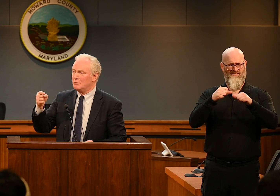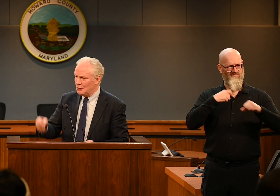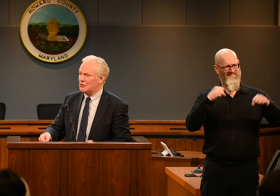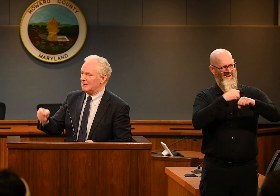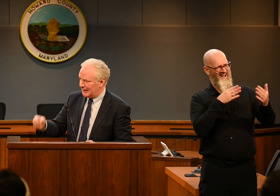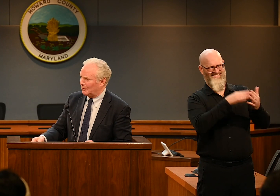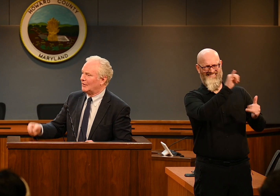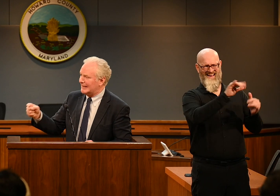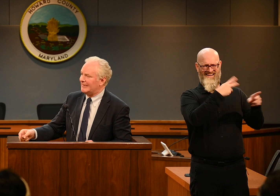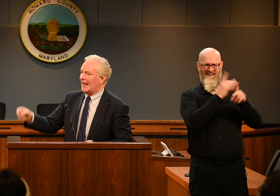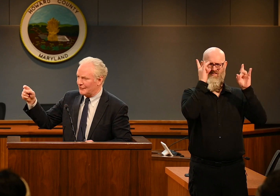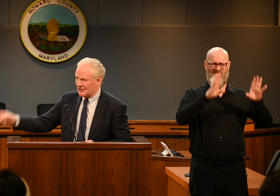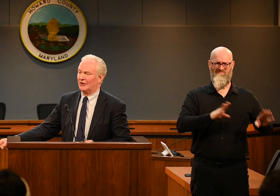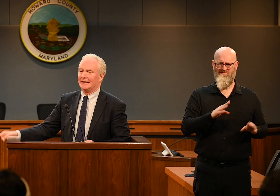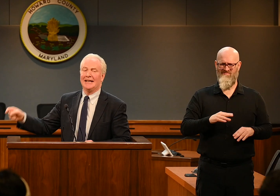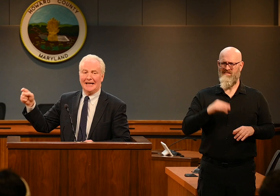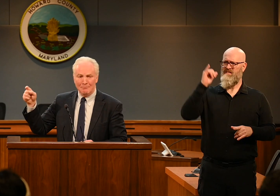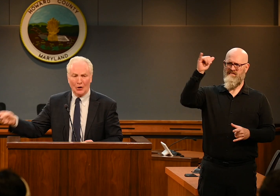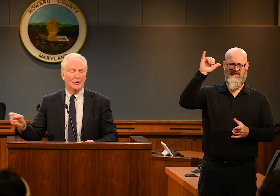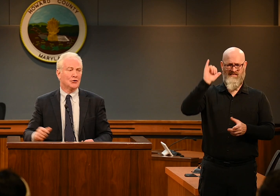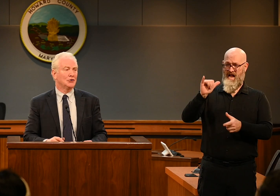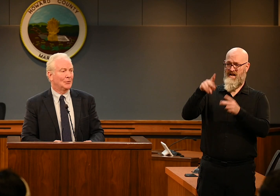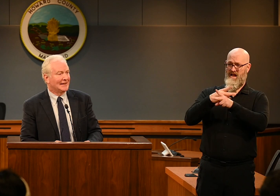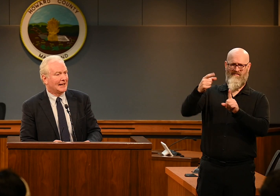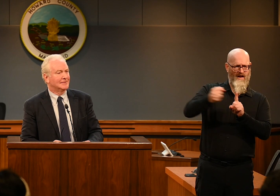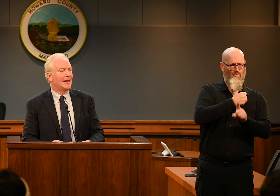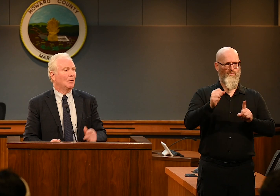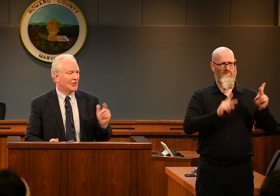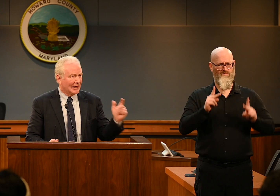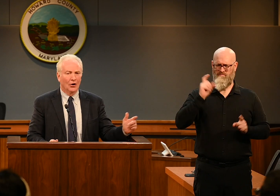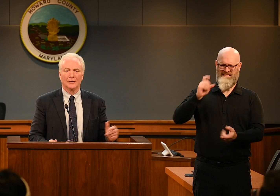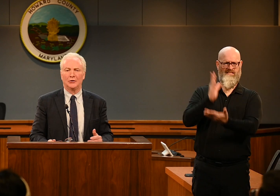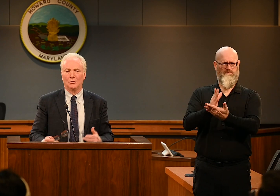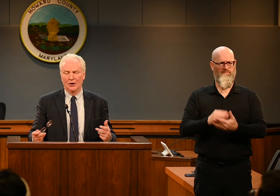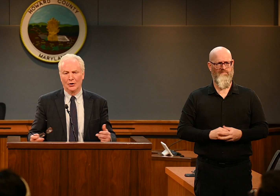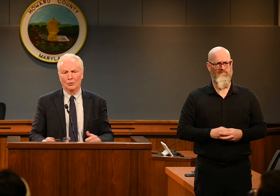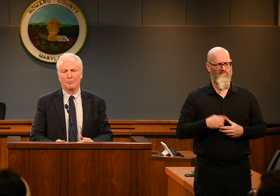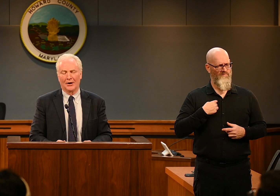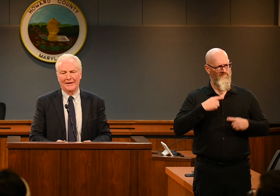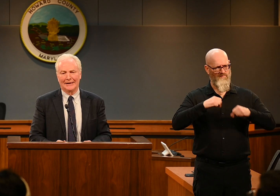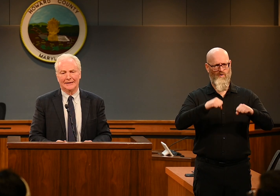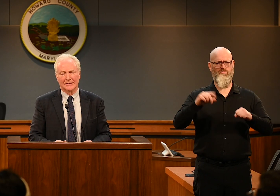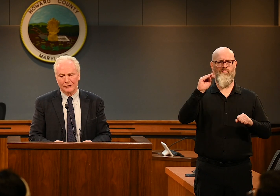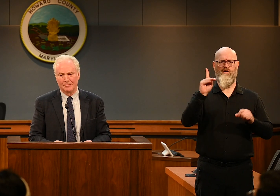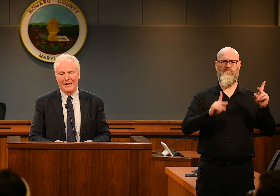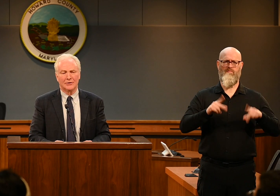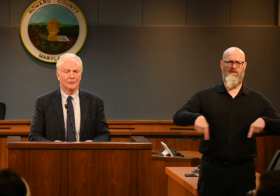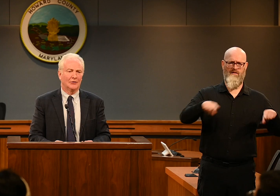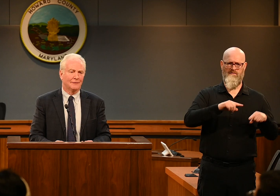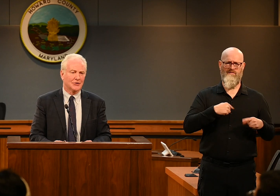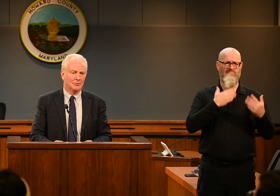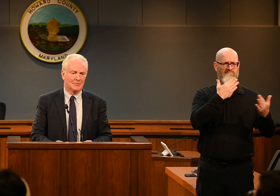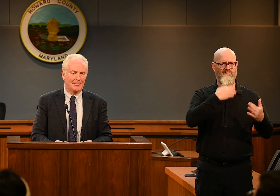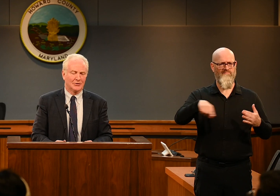stop abusing people in that facility. Marylanders are doing that, and I want to thank all of you who are part of that. And Governor, thank